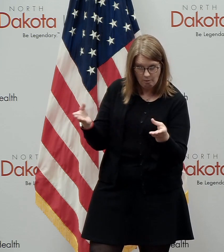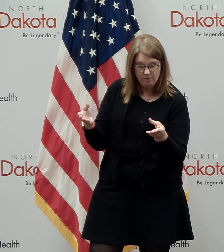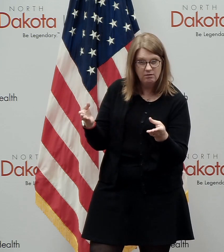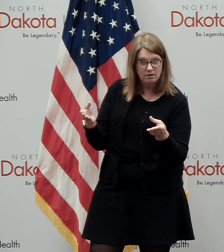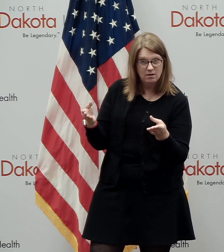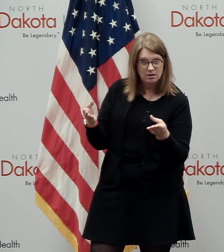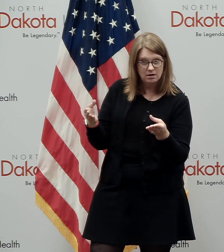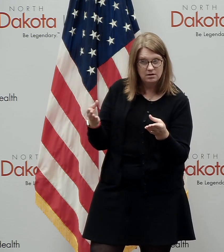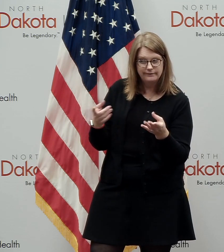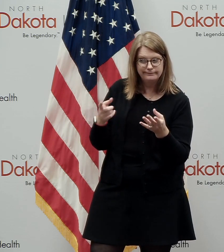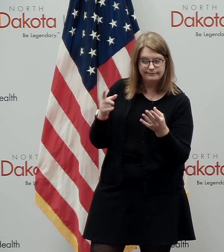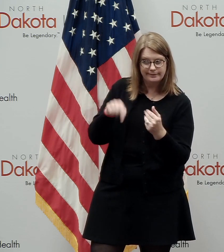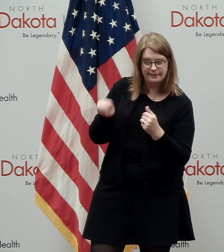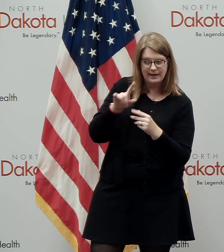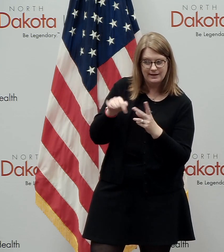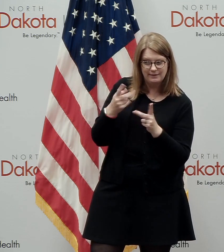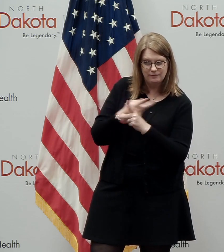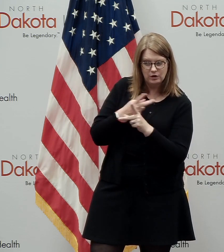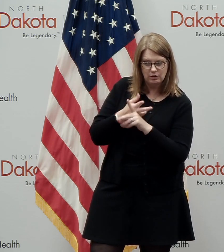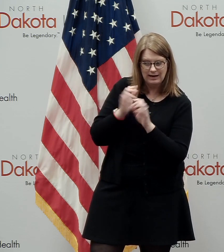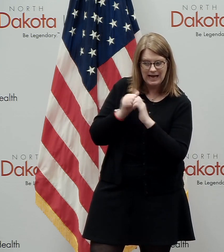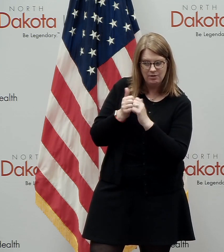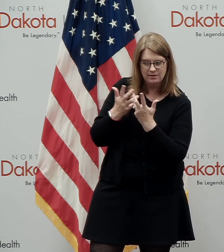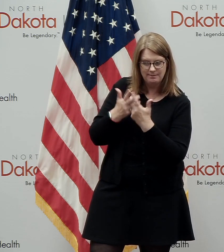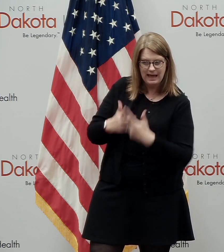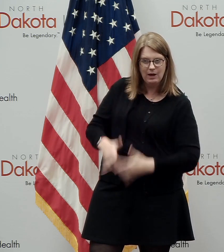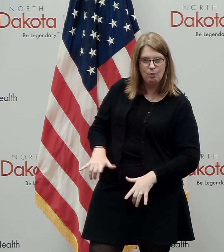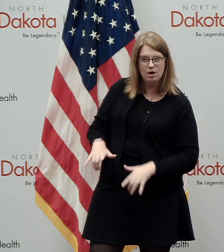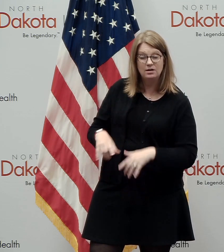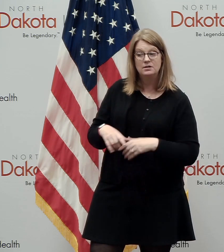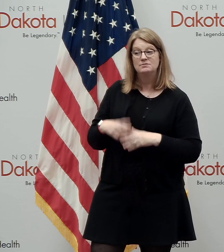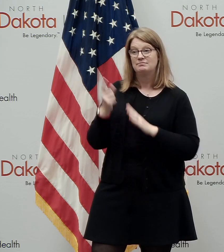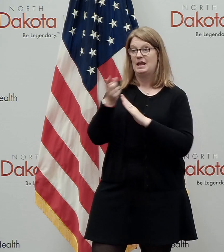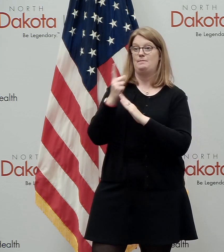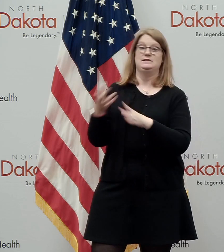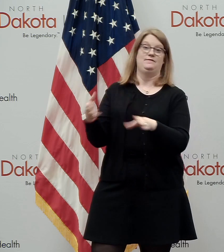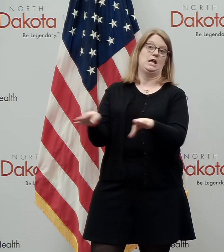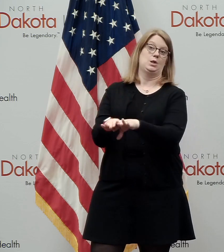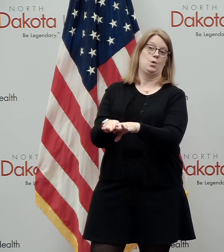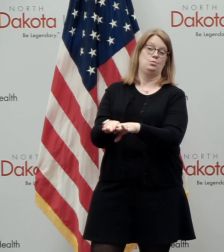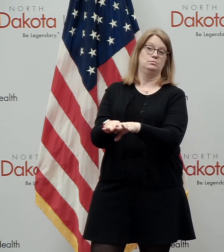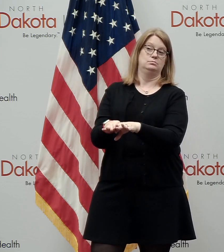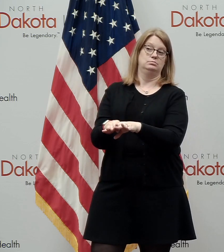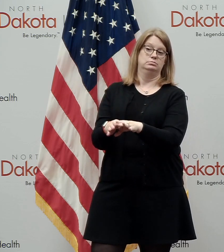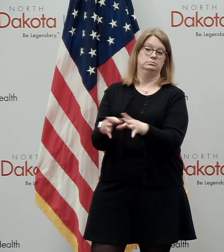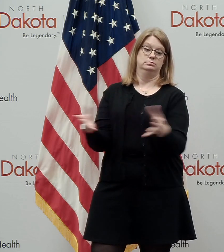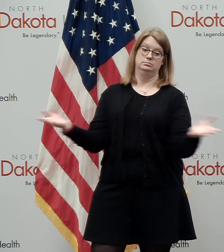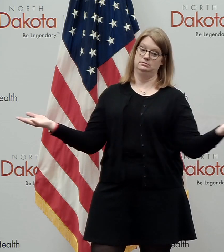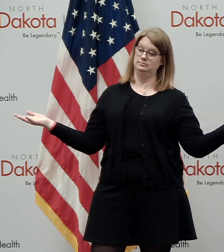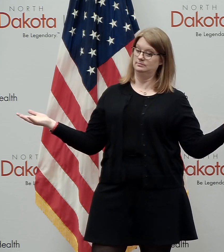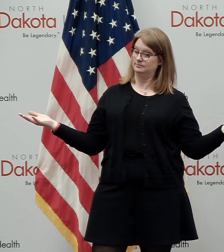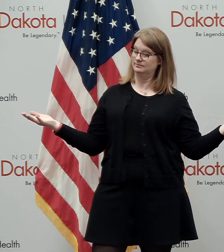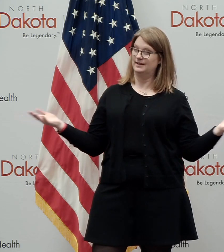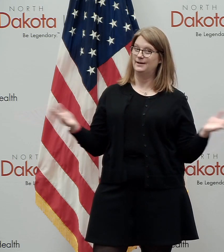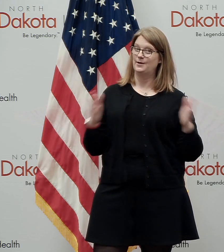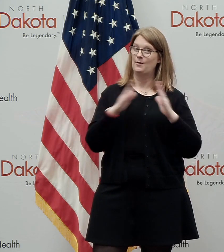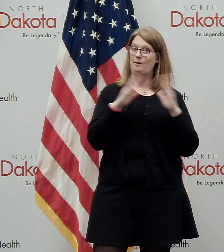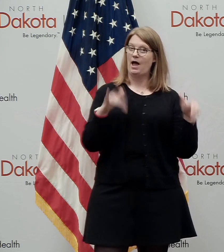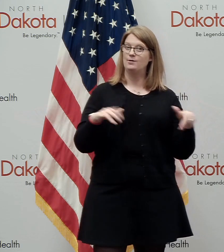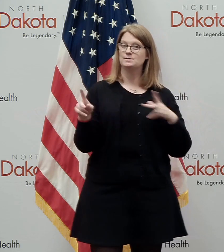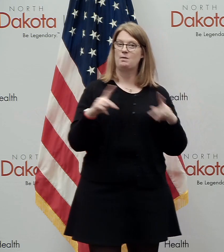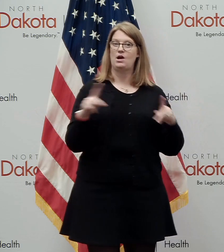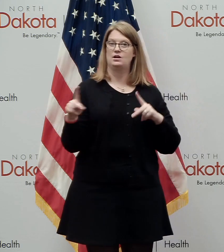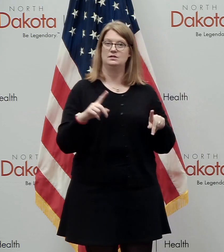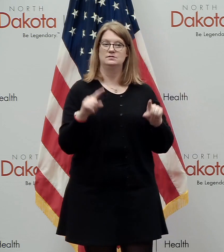trying to figure out a way to make this work. Whereas if they get closed, then I think it's a free for all of house parties with people that don't